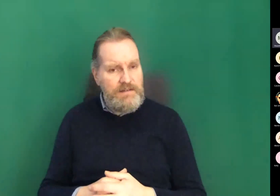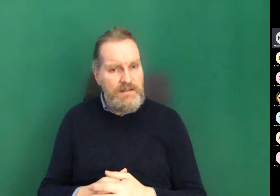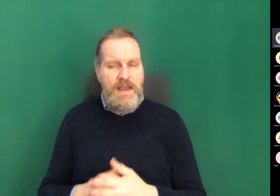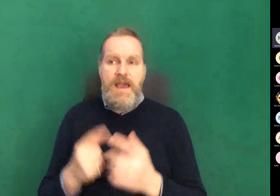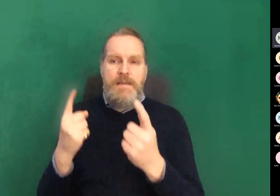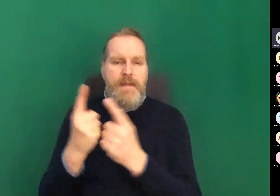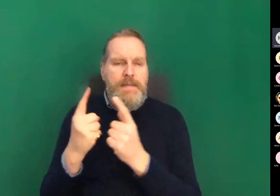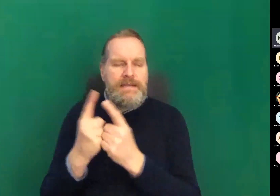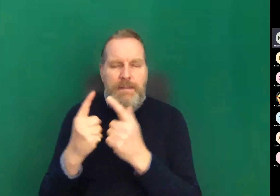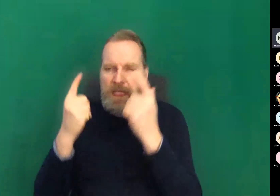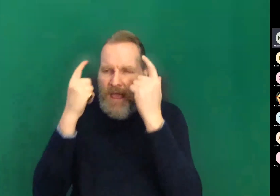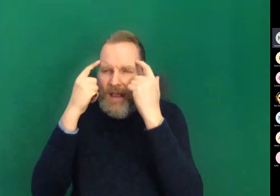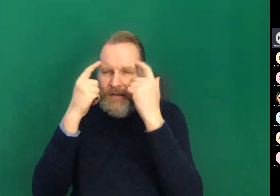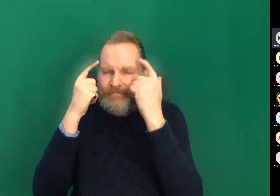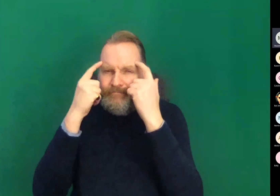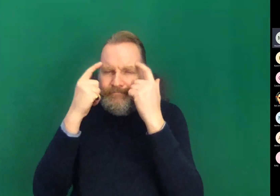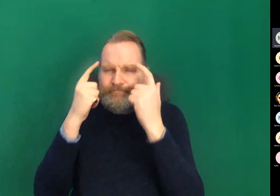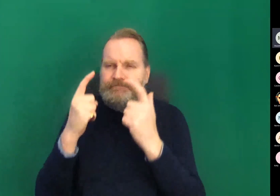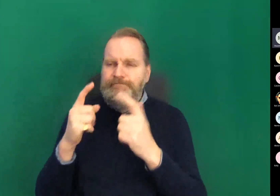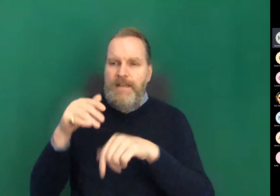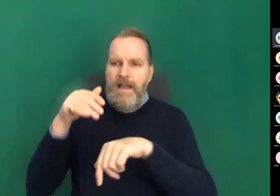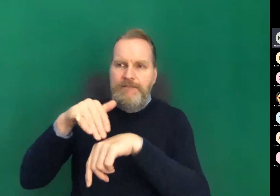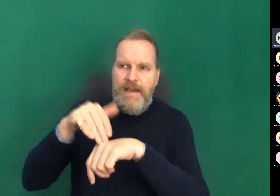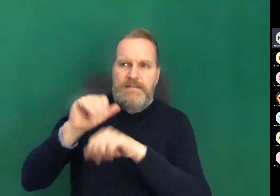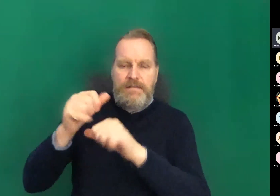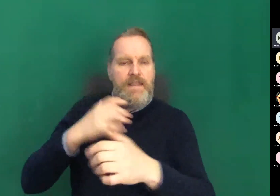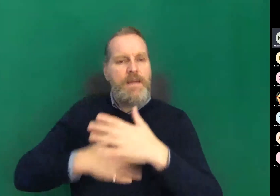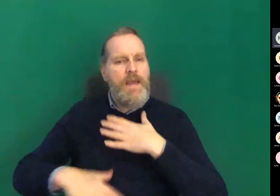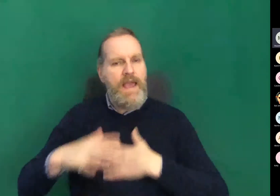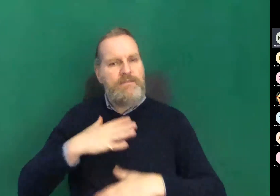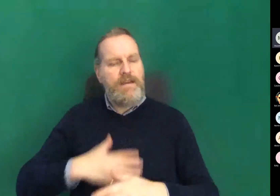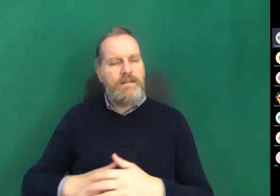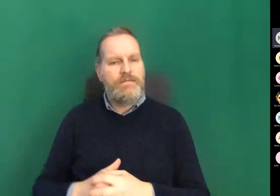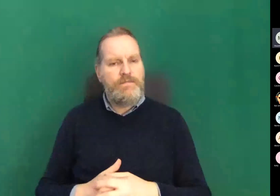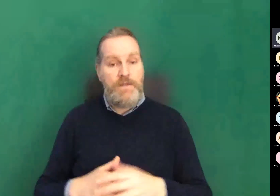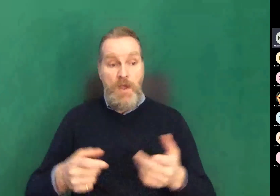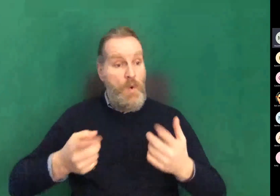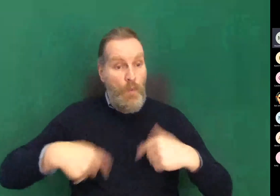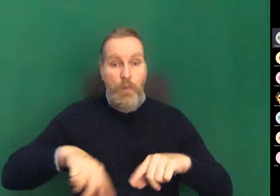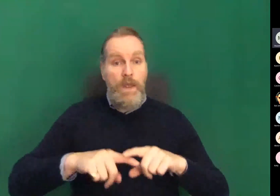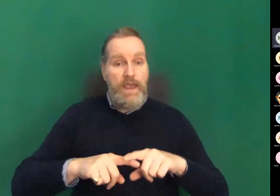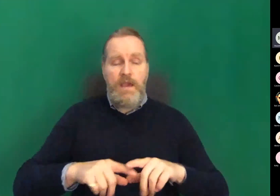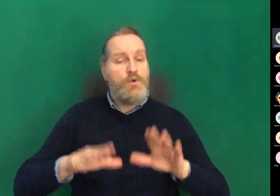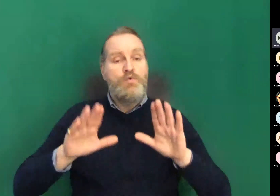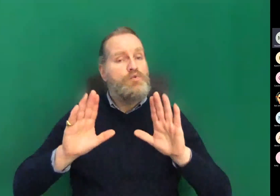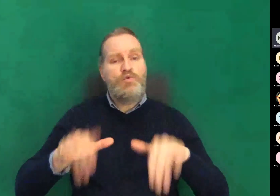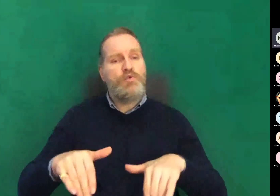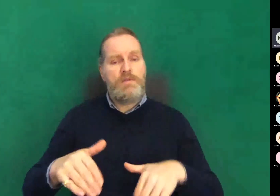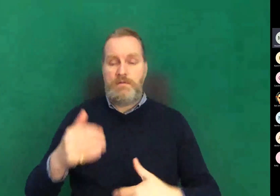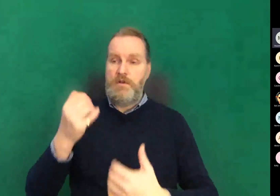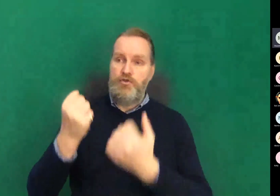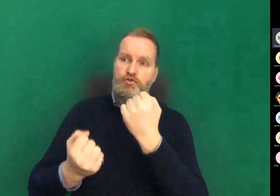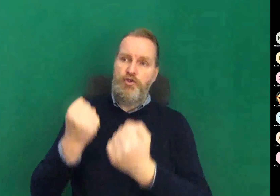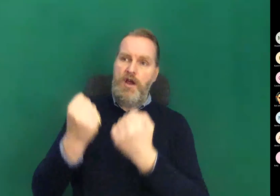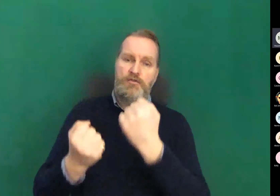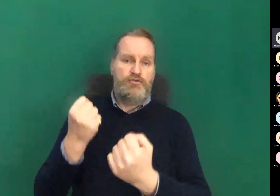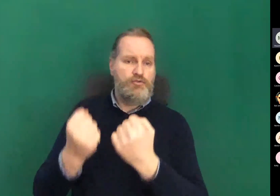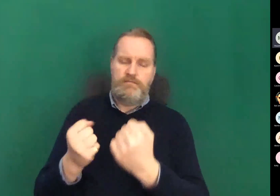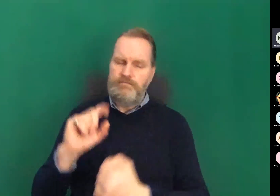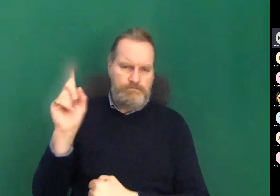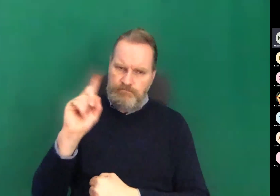from behaving in the way you expect. As union members, we should try not to judge people in the workplace, but instead support them.